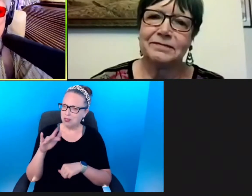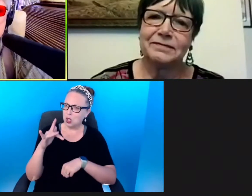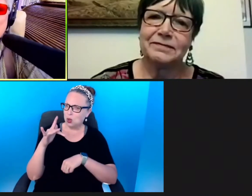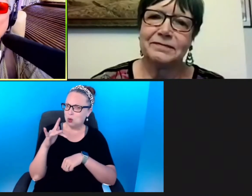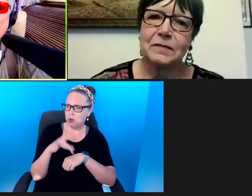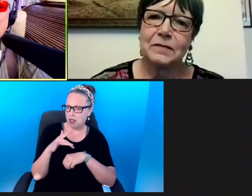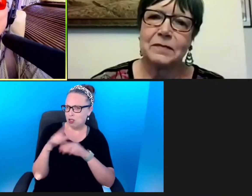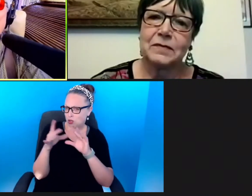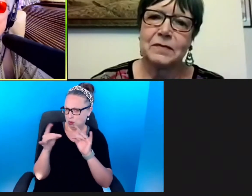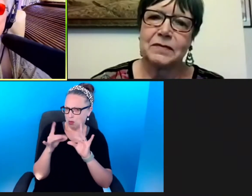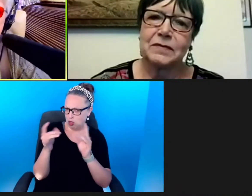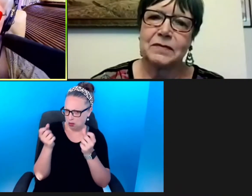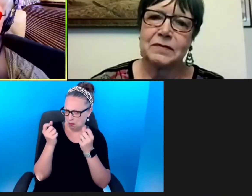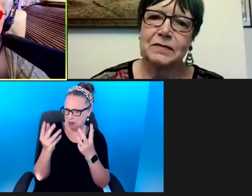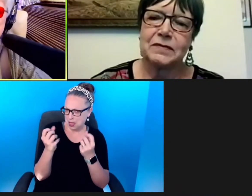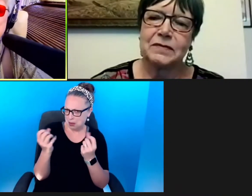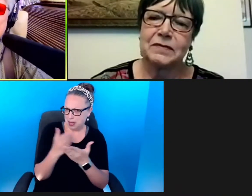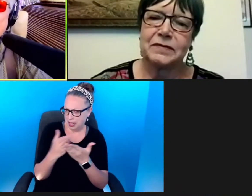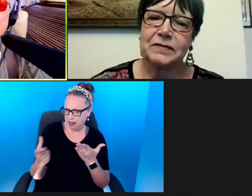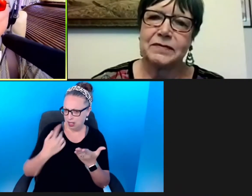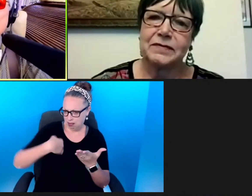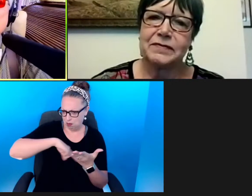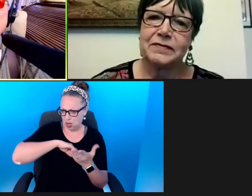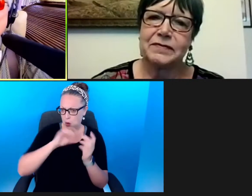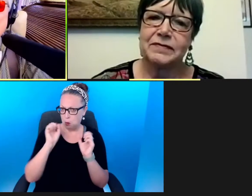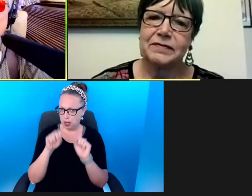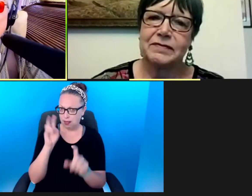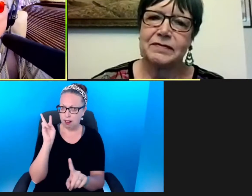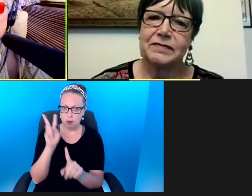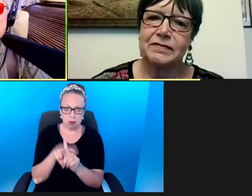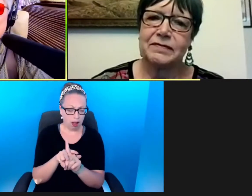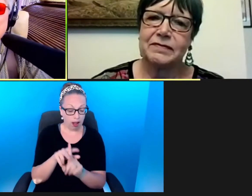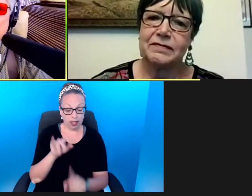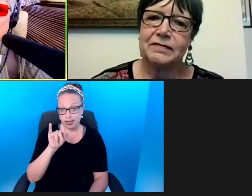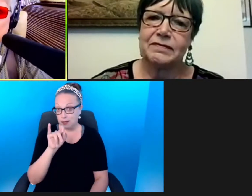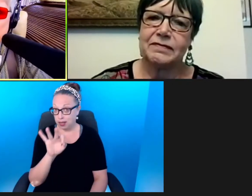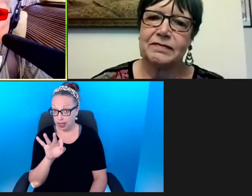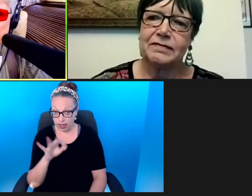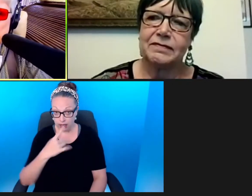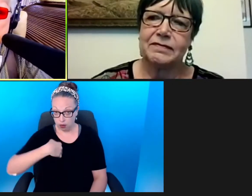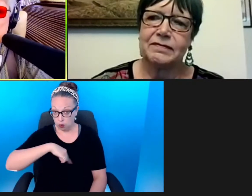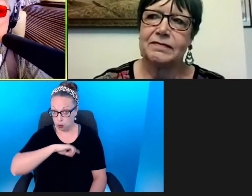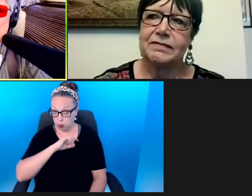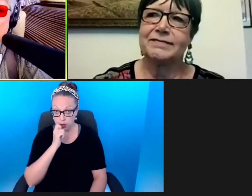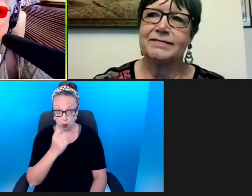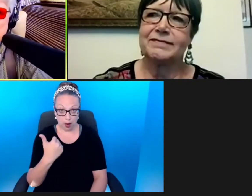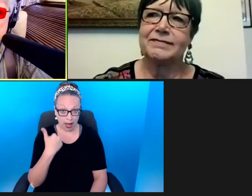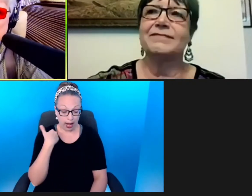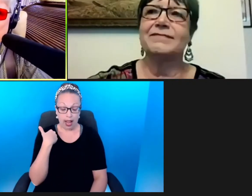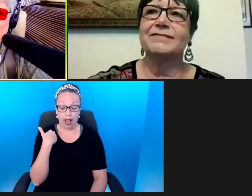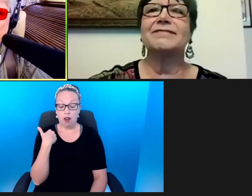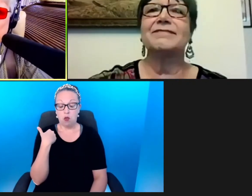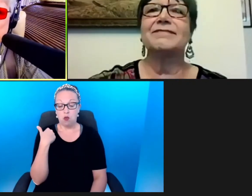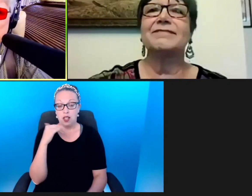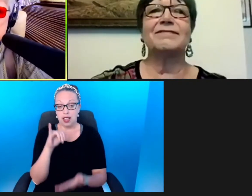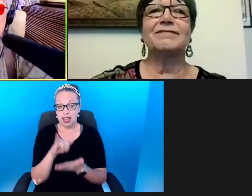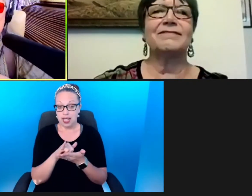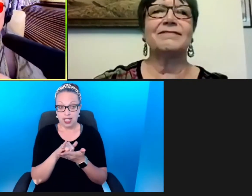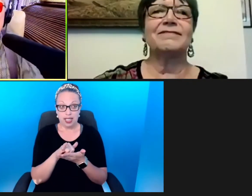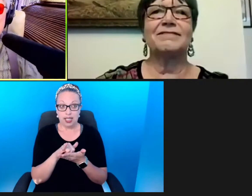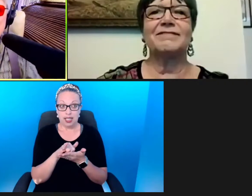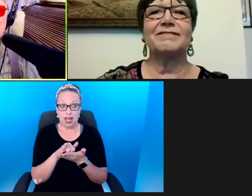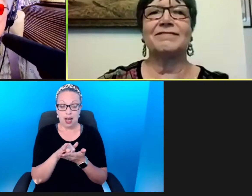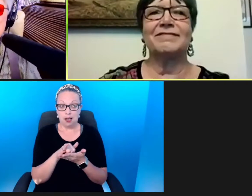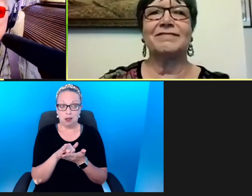things that all of us can apply, even if we don't have the richness to draw on, the richness